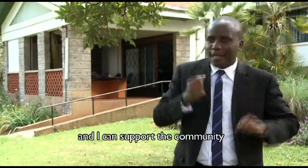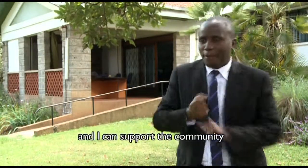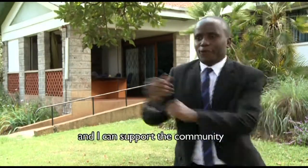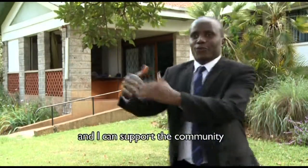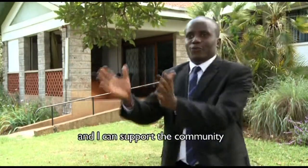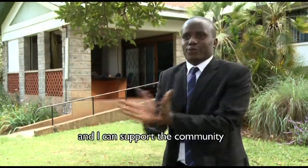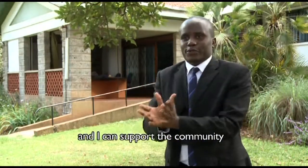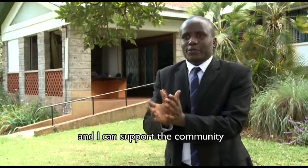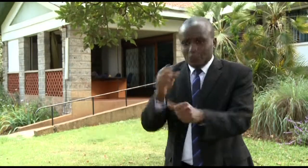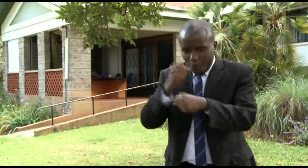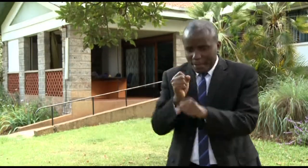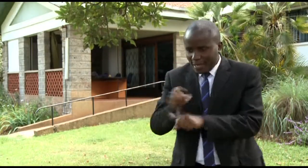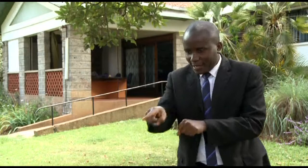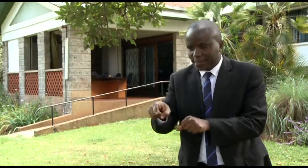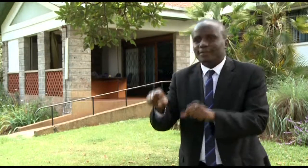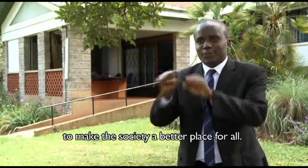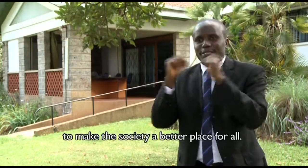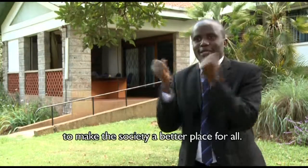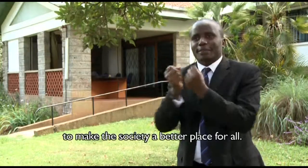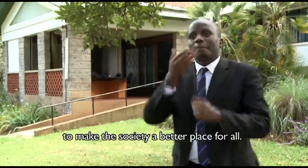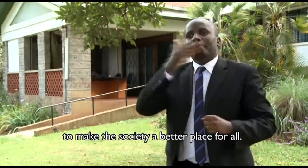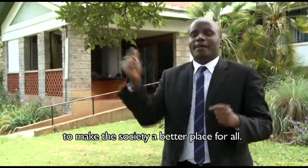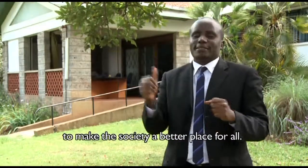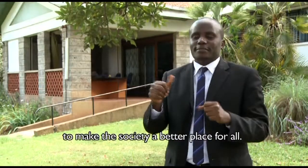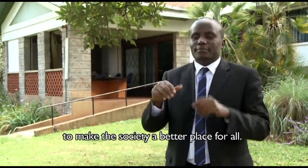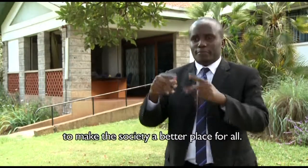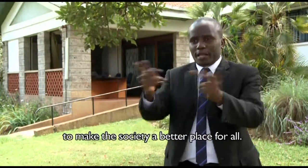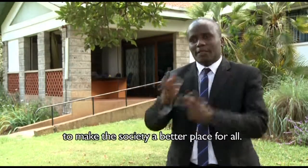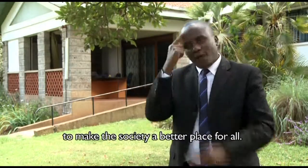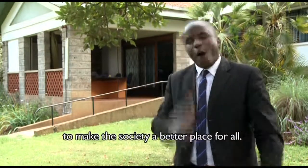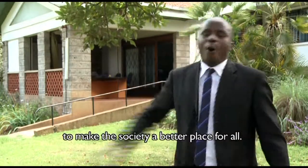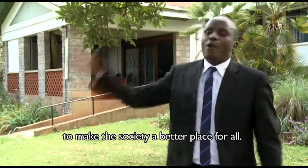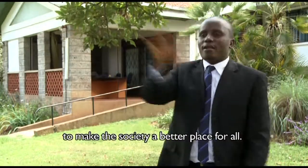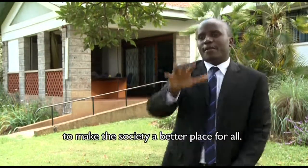the community to make the society a better place for all.